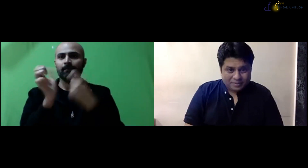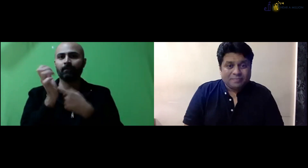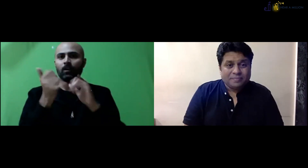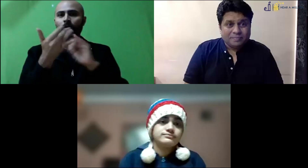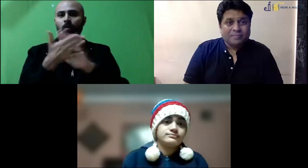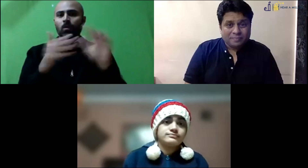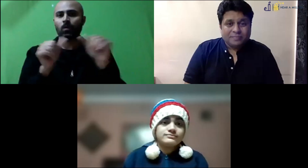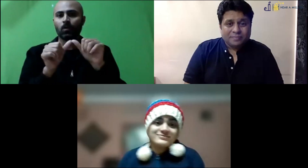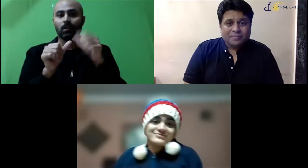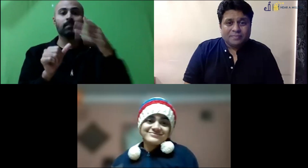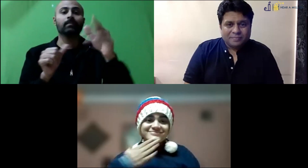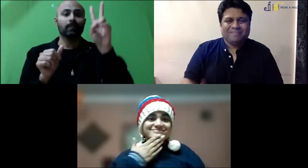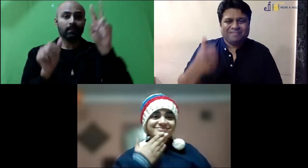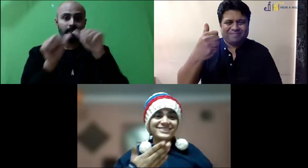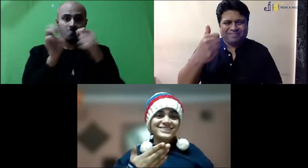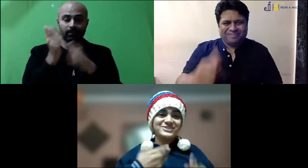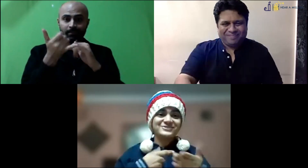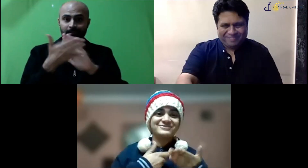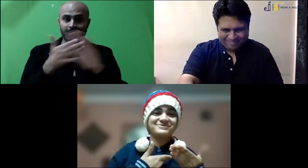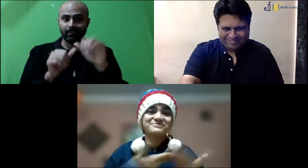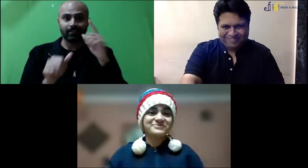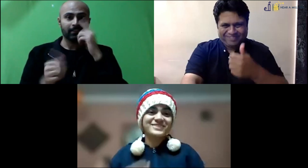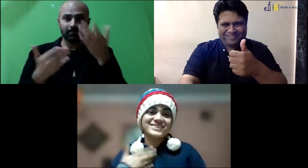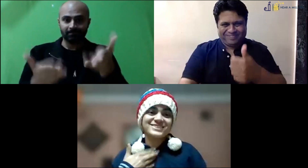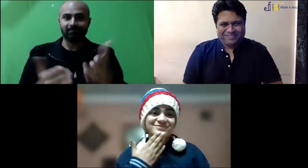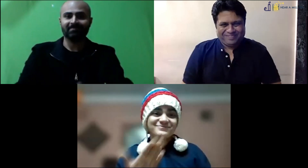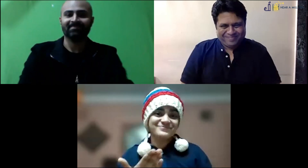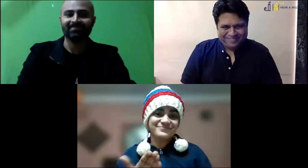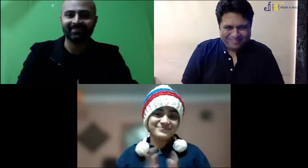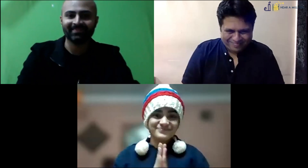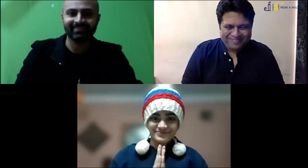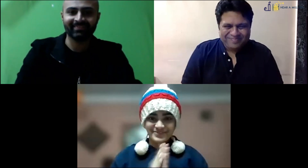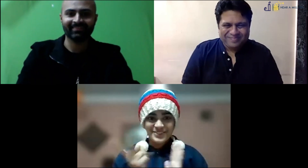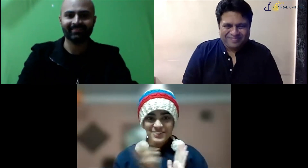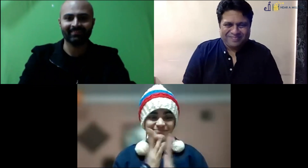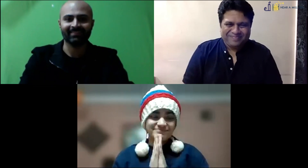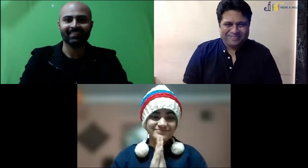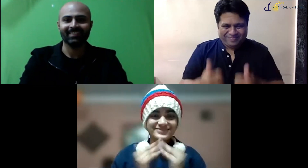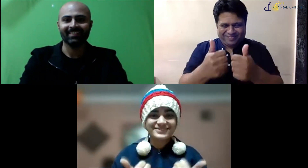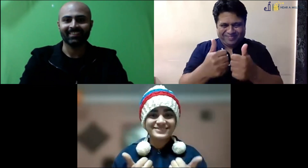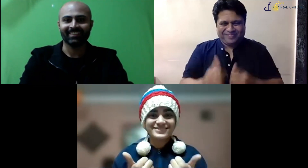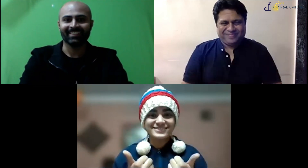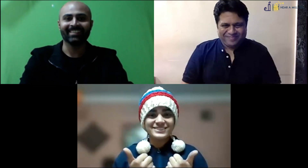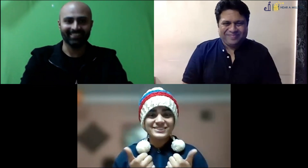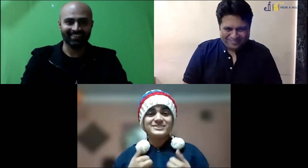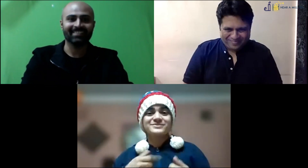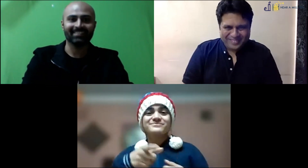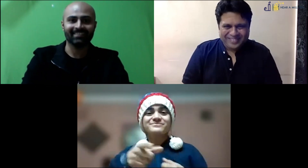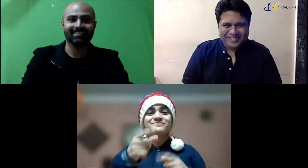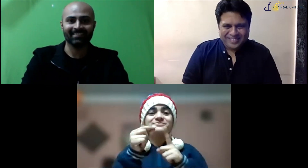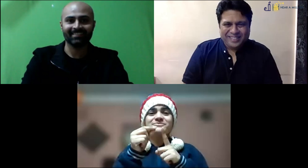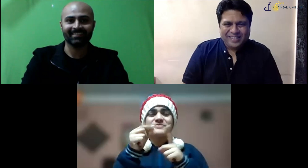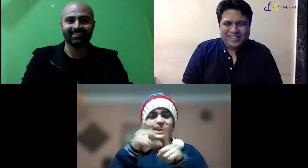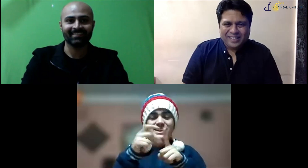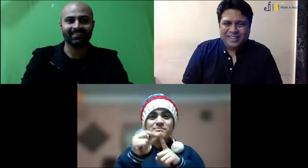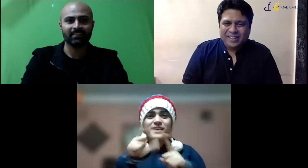Okay, can we have now any female? Yes, Varsha. Okay, thank you. Thank you for having me here. Namaste